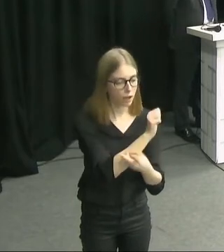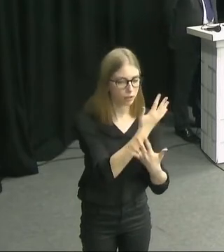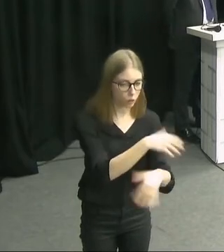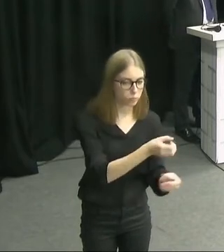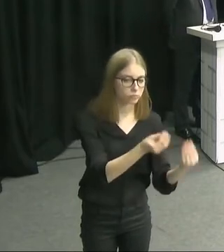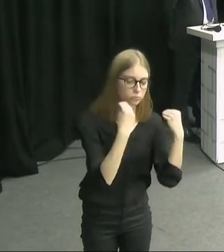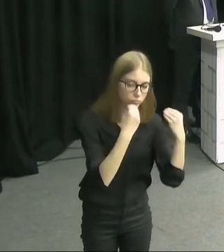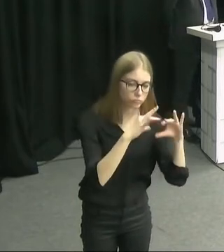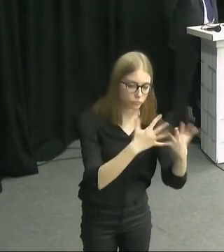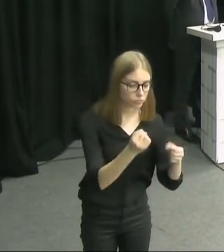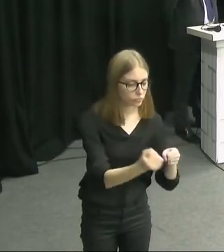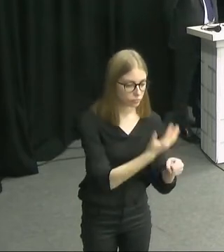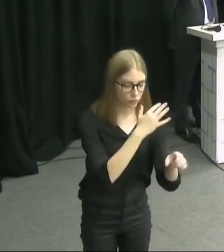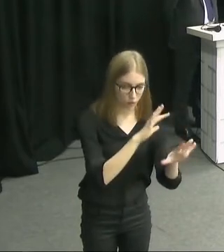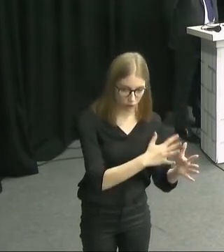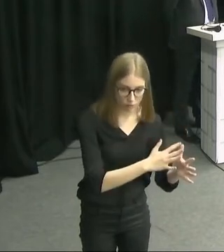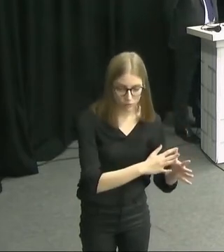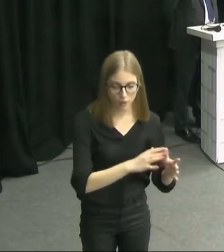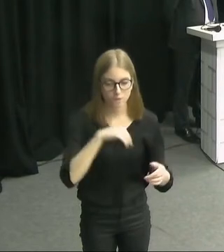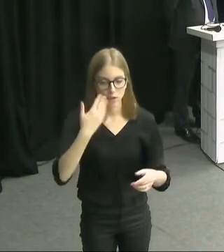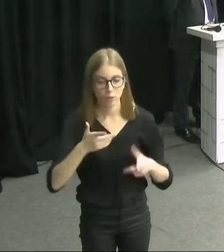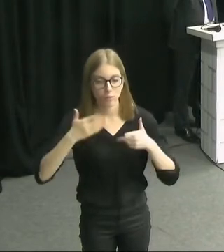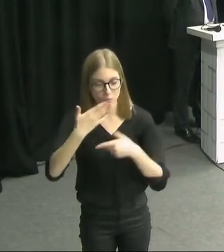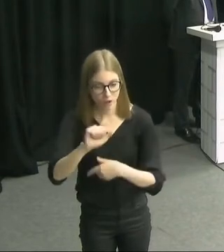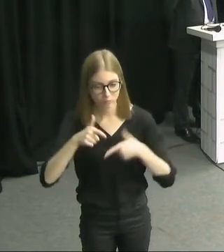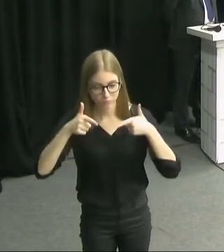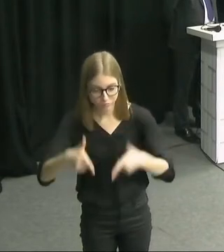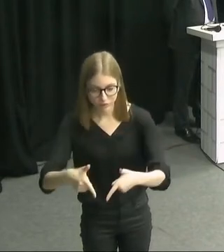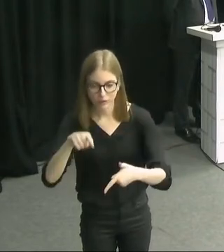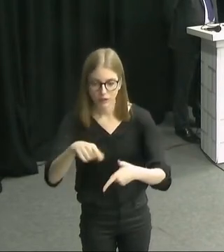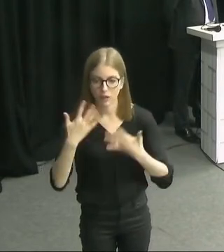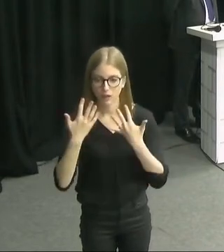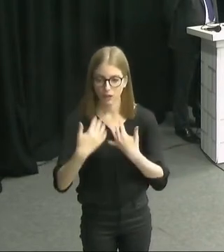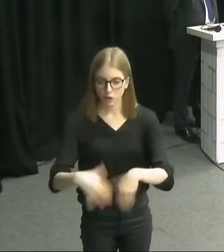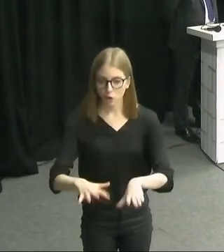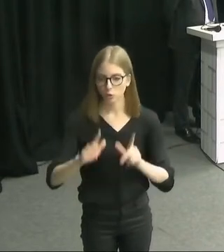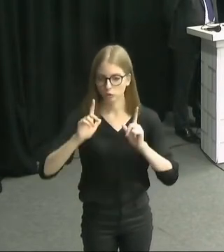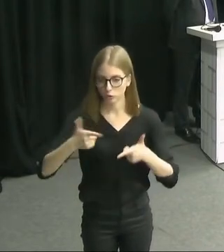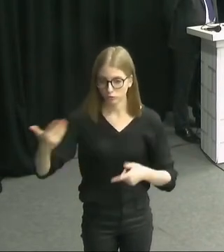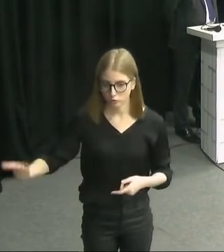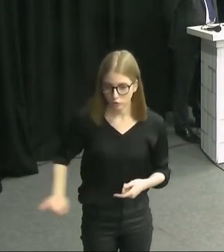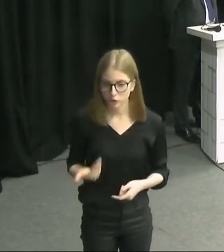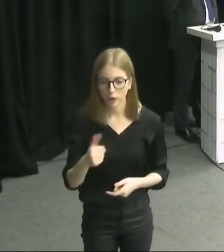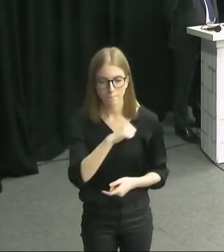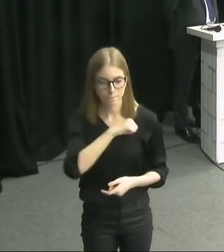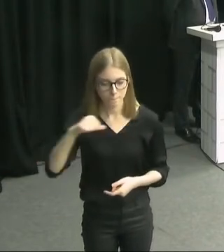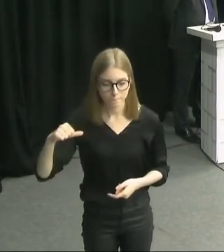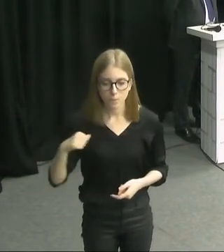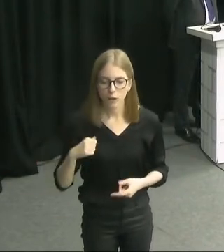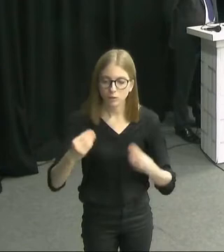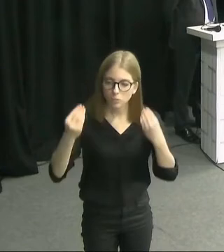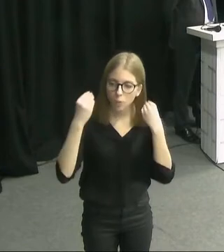level and then go on to study the world on his own accord, to